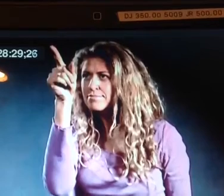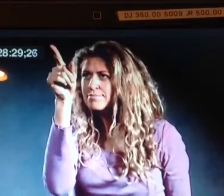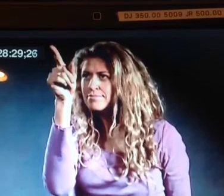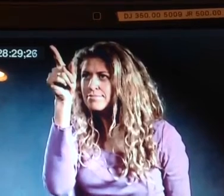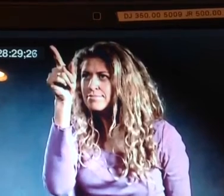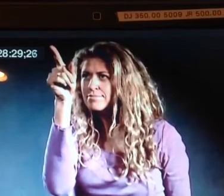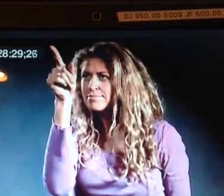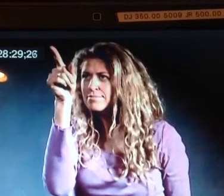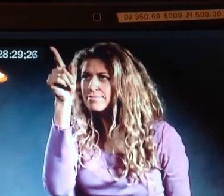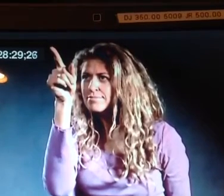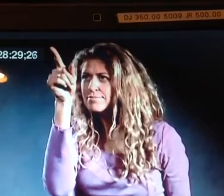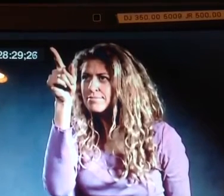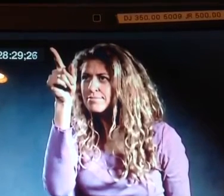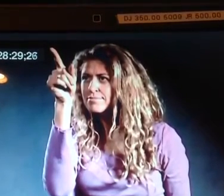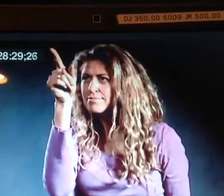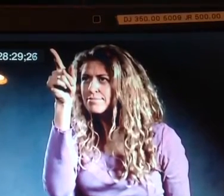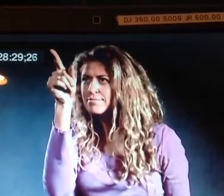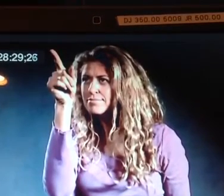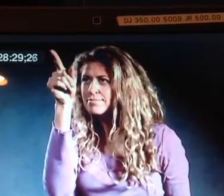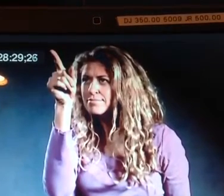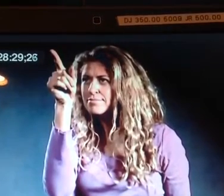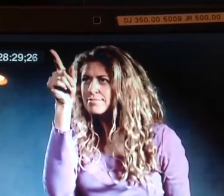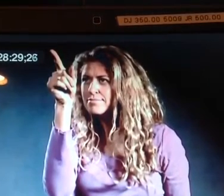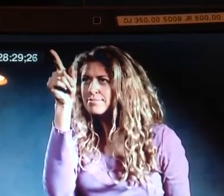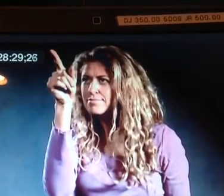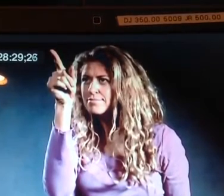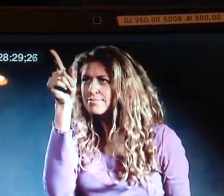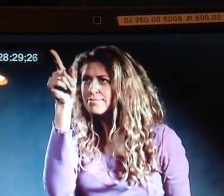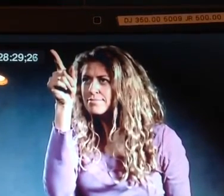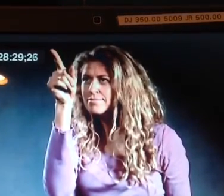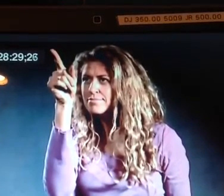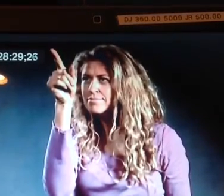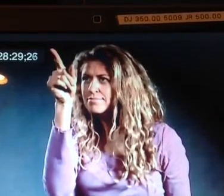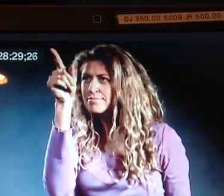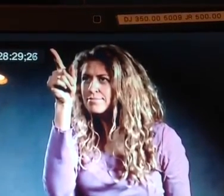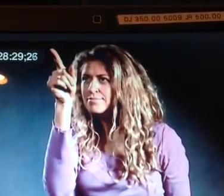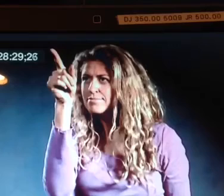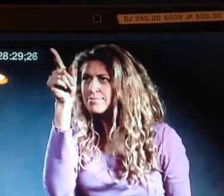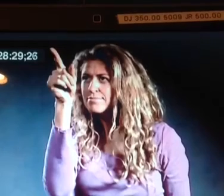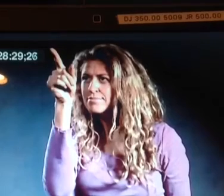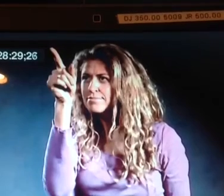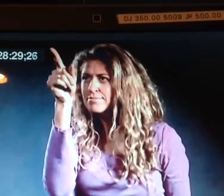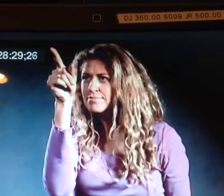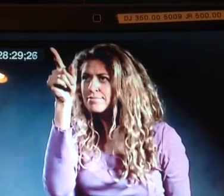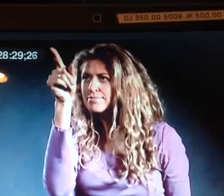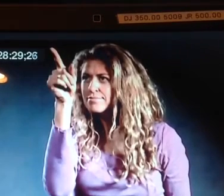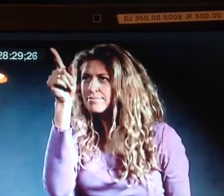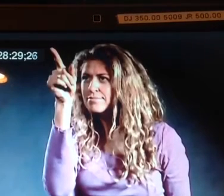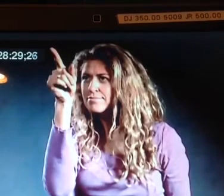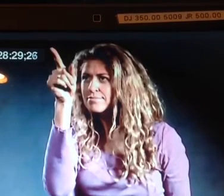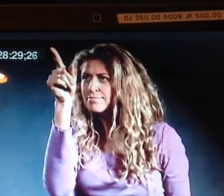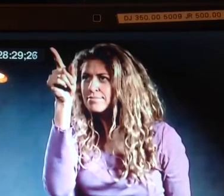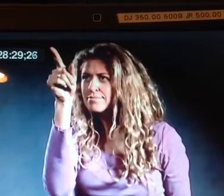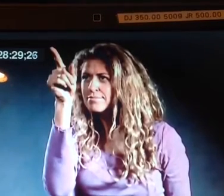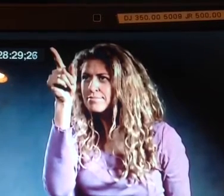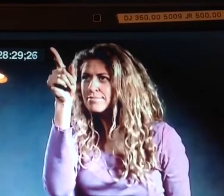And then that'll also have leave a space for the worms. And then later on I'm going to build a tent over it